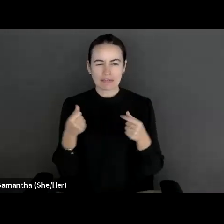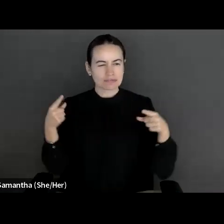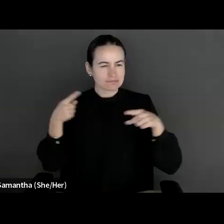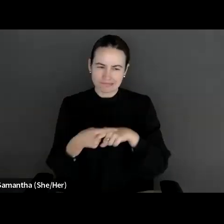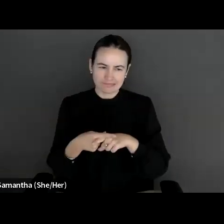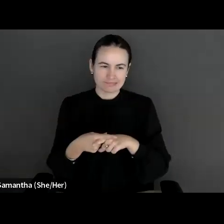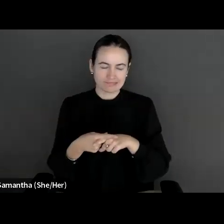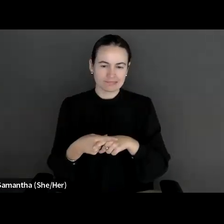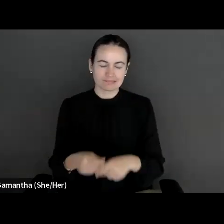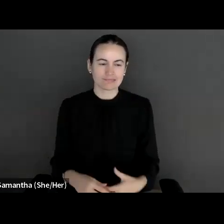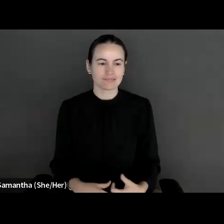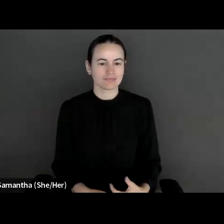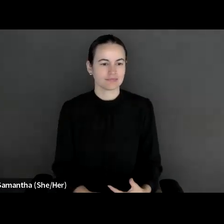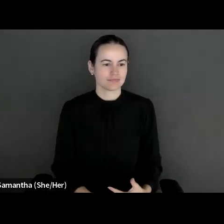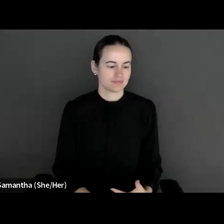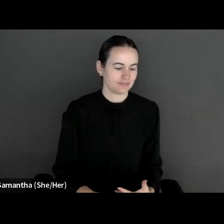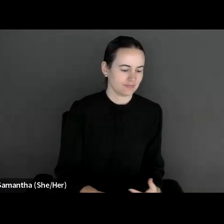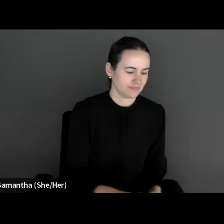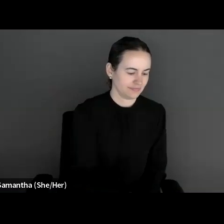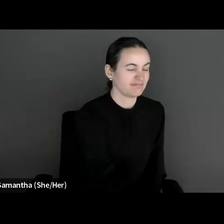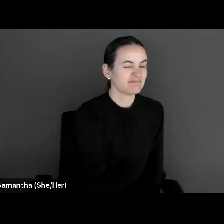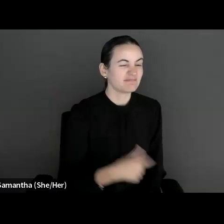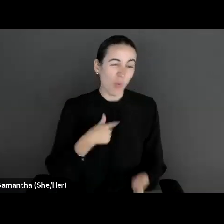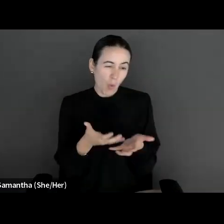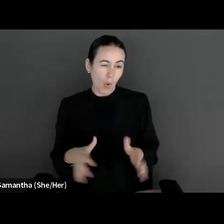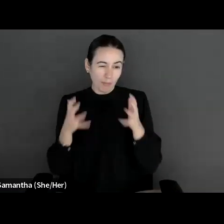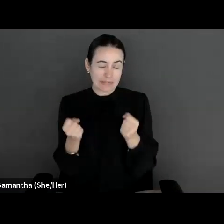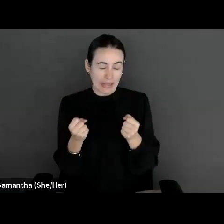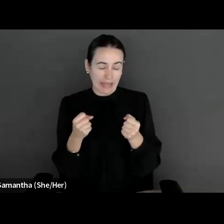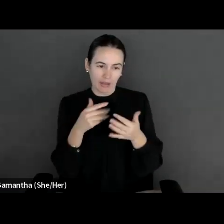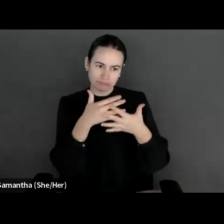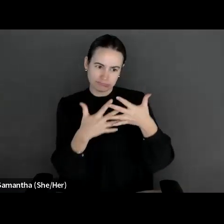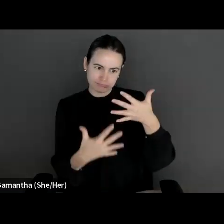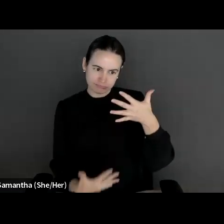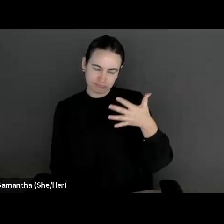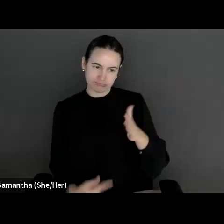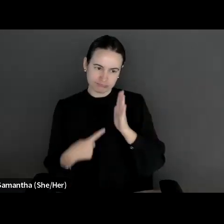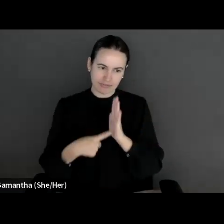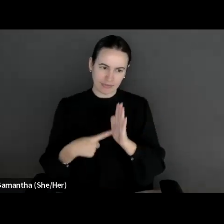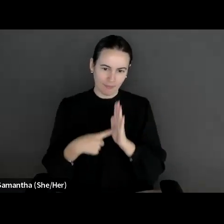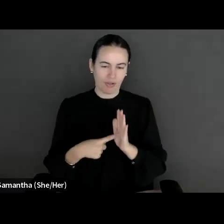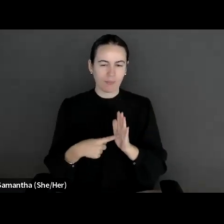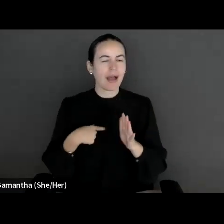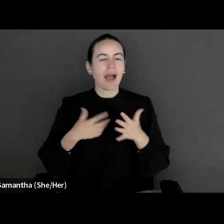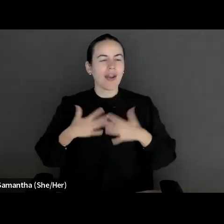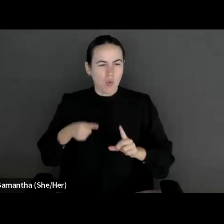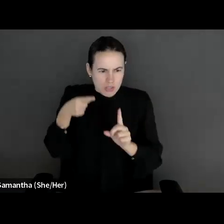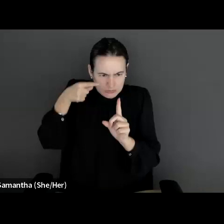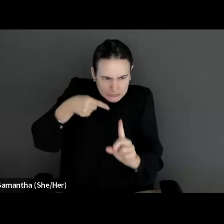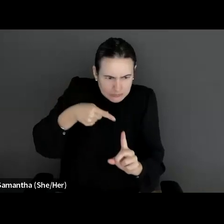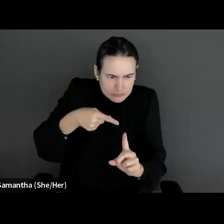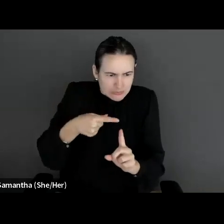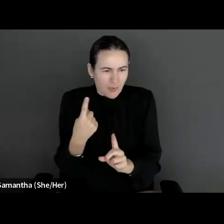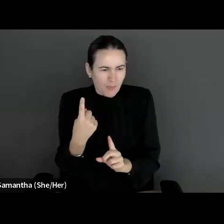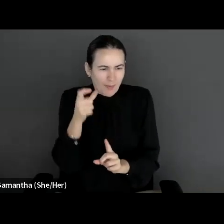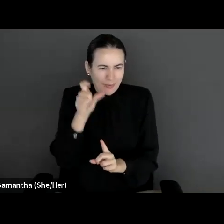a lot of examples from our corpus of studies, but because I didn't want to pick on any particular authors, I decided to use one that's a